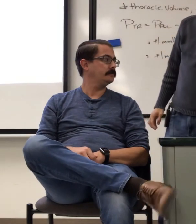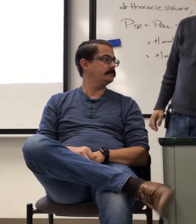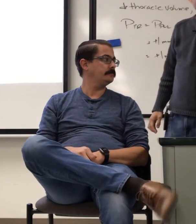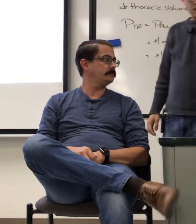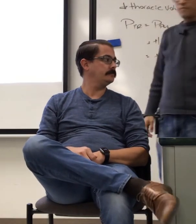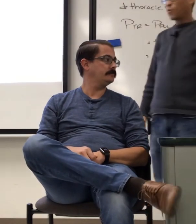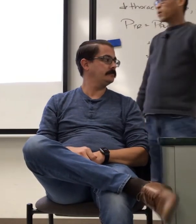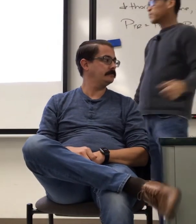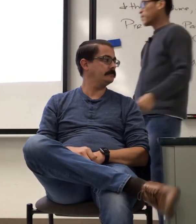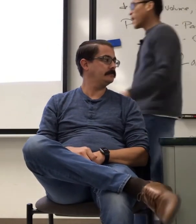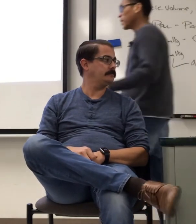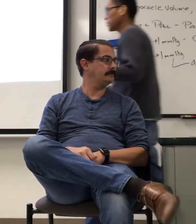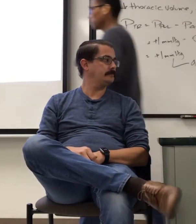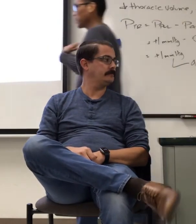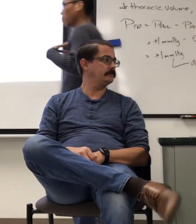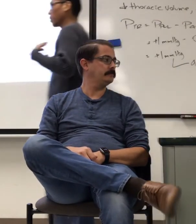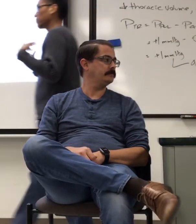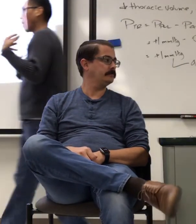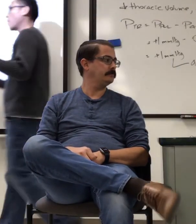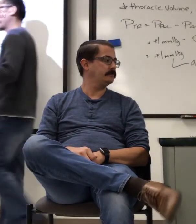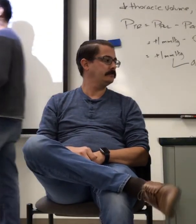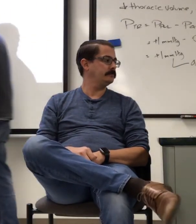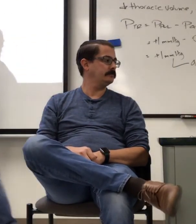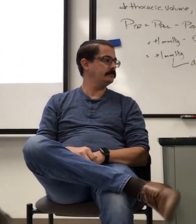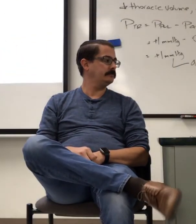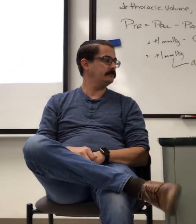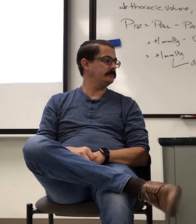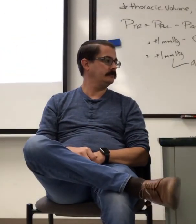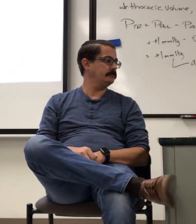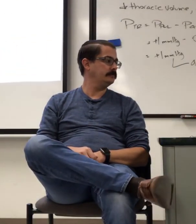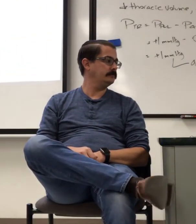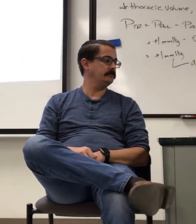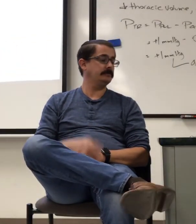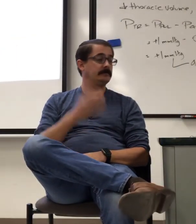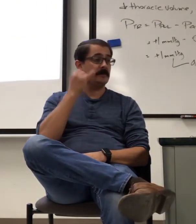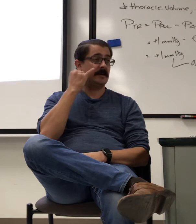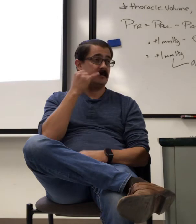want. If it works for that, it certainly works for our anatomy.